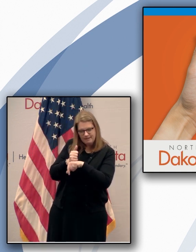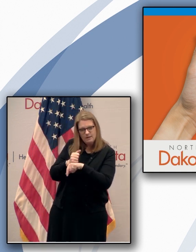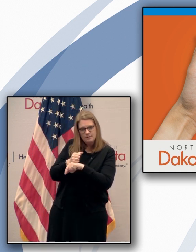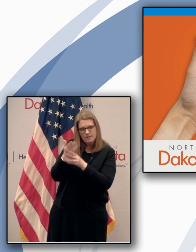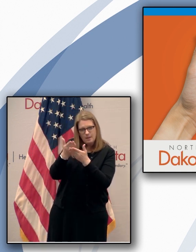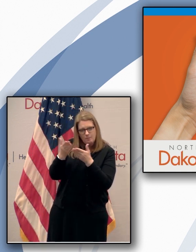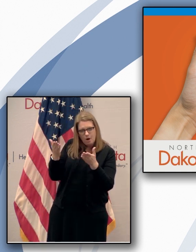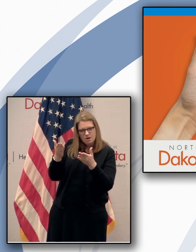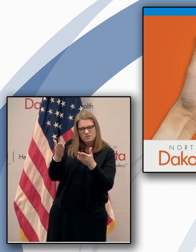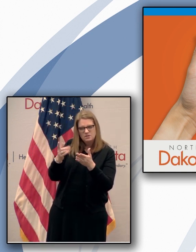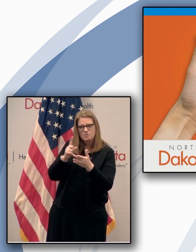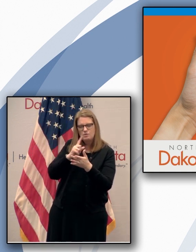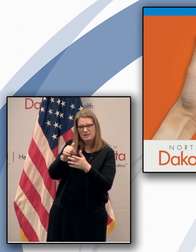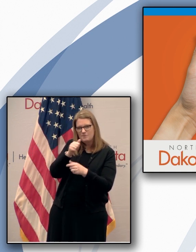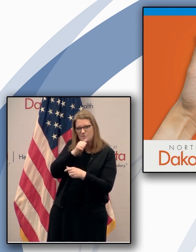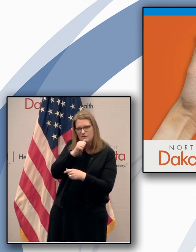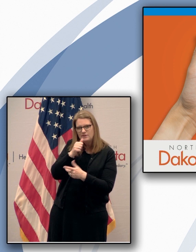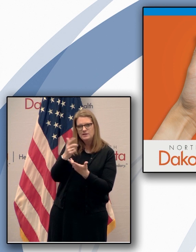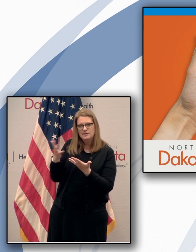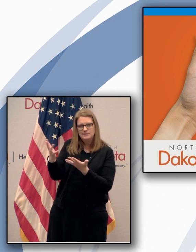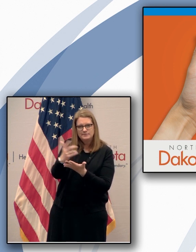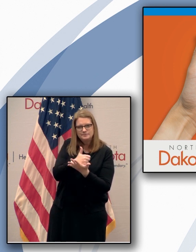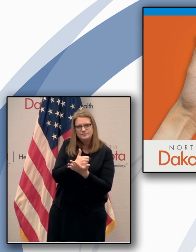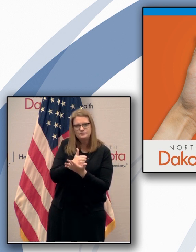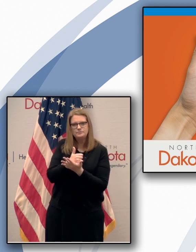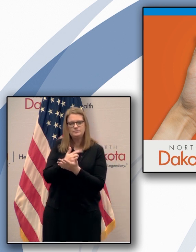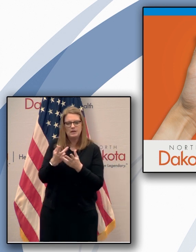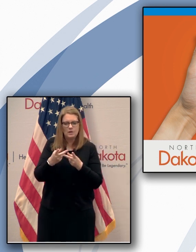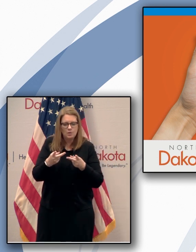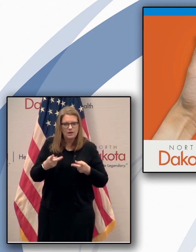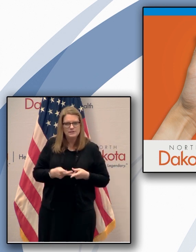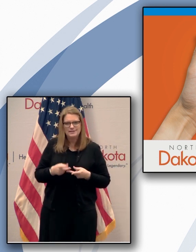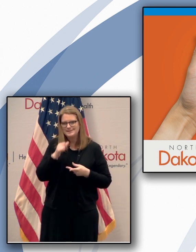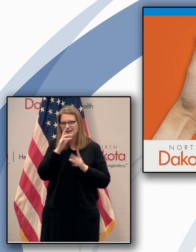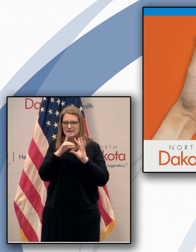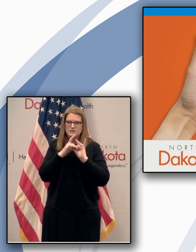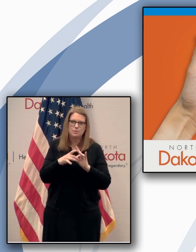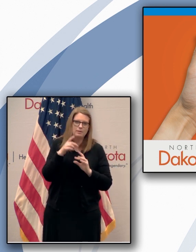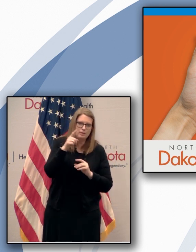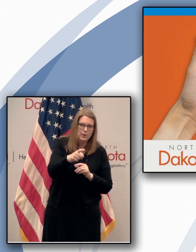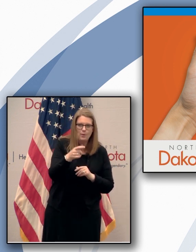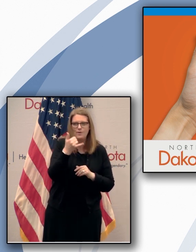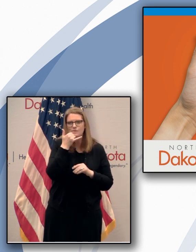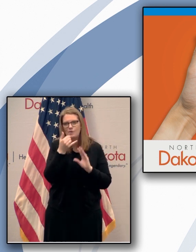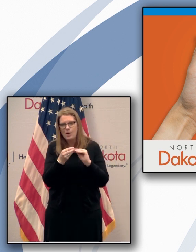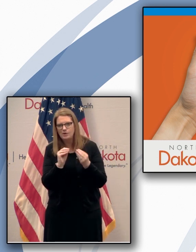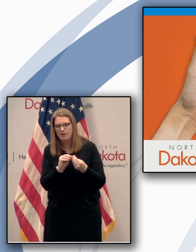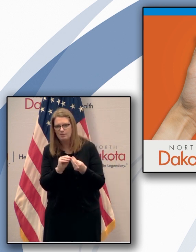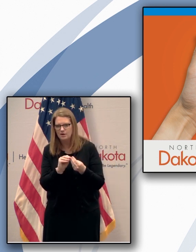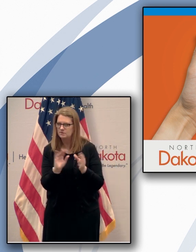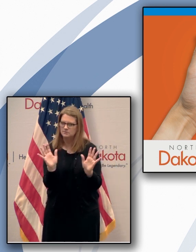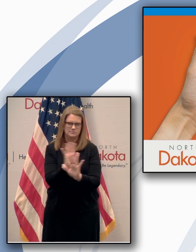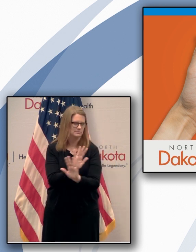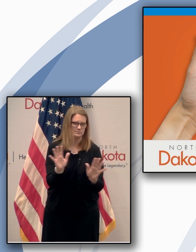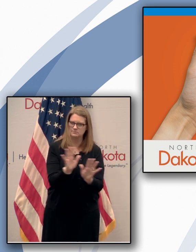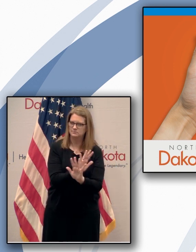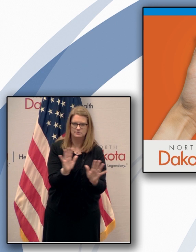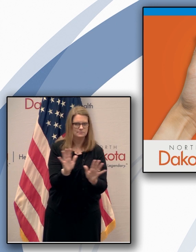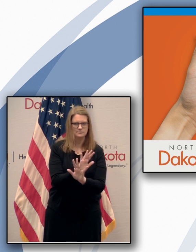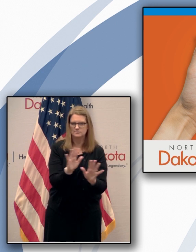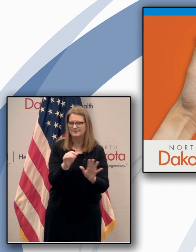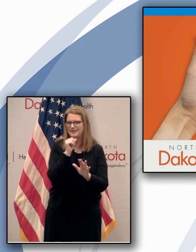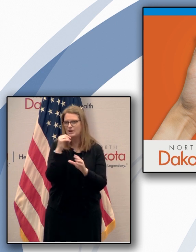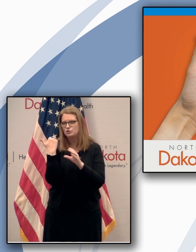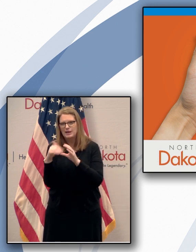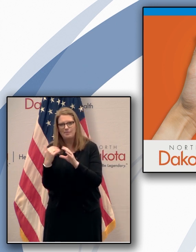The information that's collected about location is not associated with you, not your phone number or any of your other personal information, not